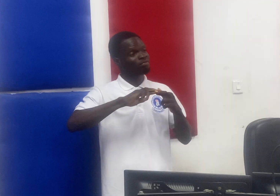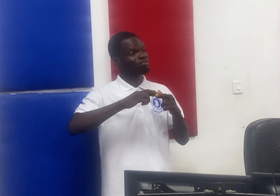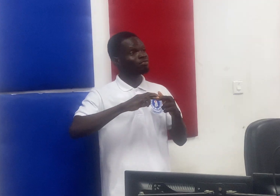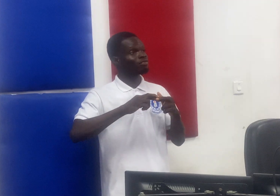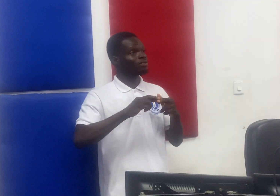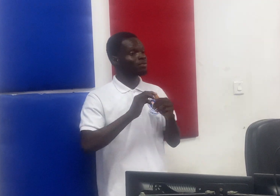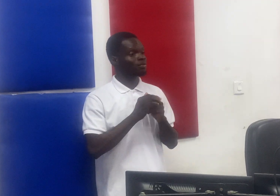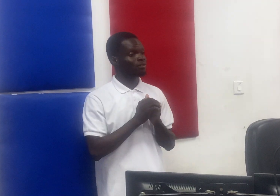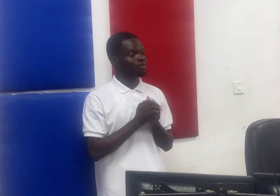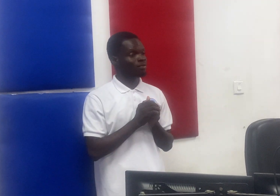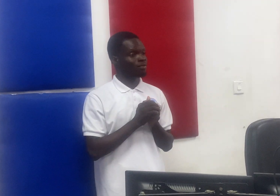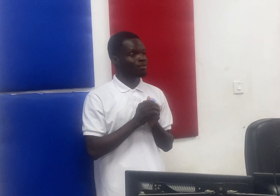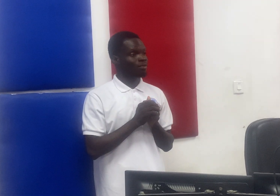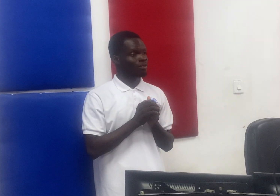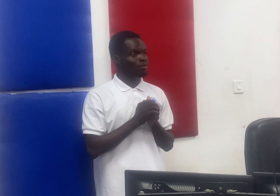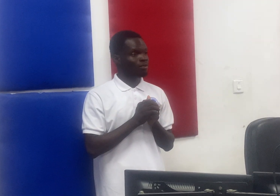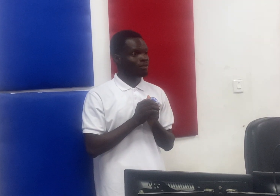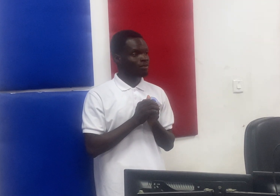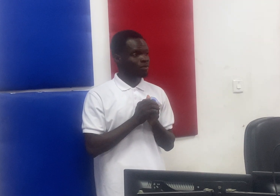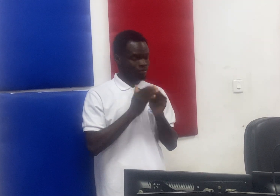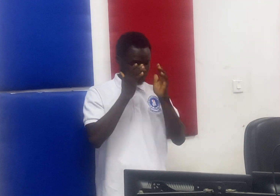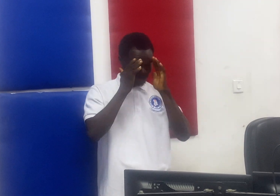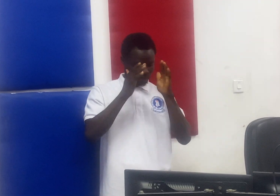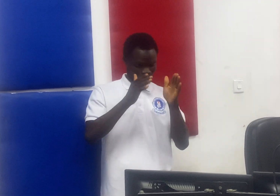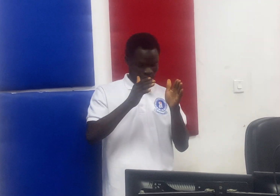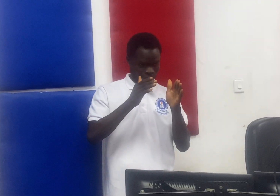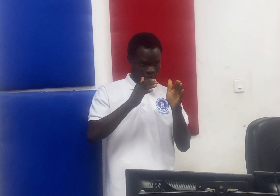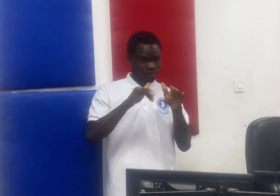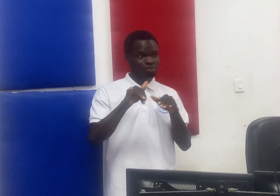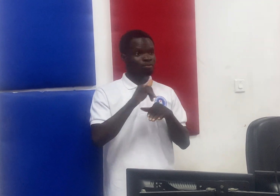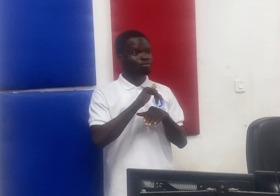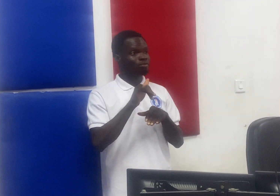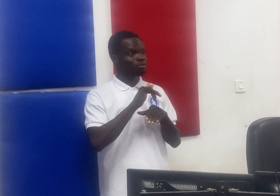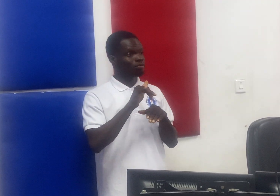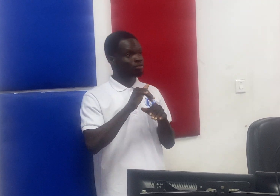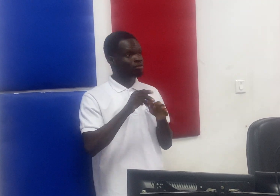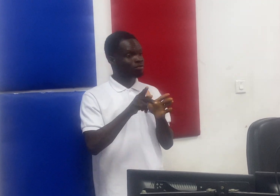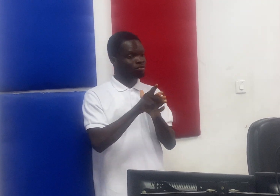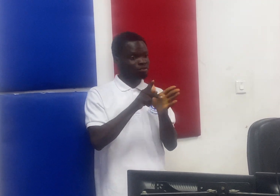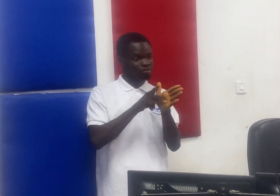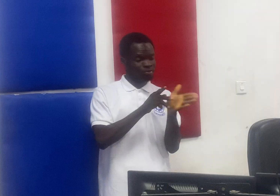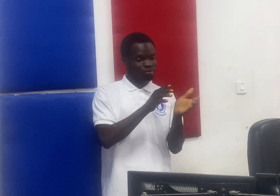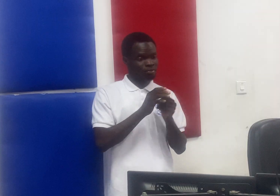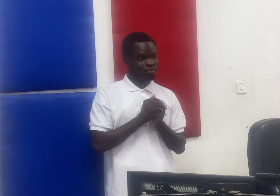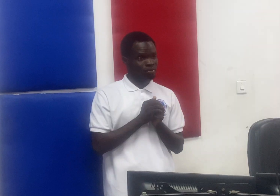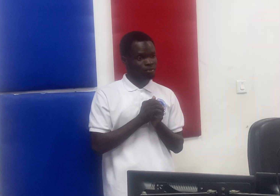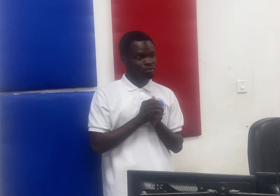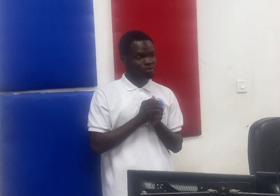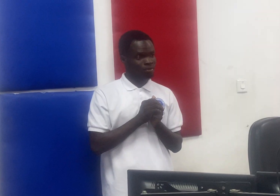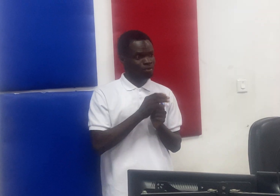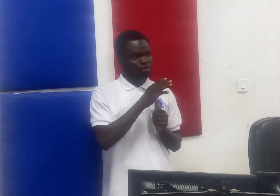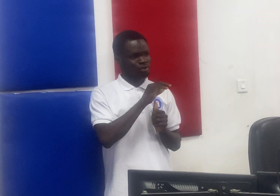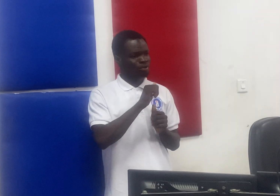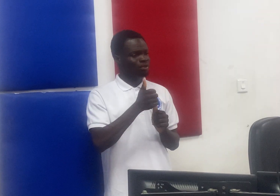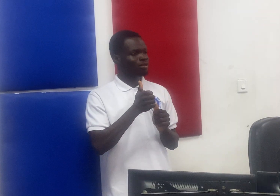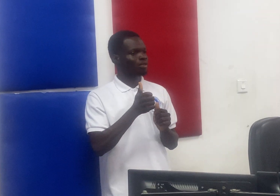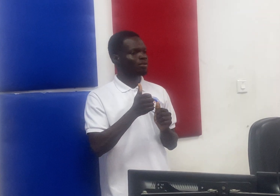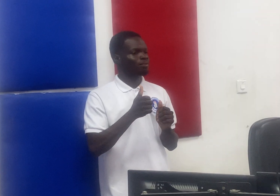disability is based on the same principle as any other relationship.